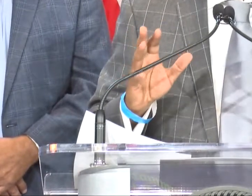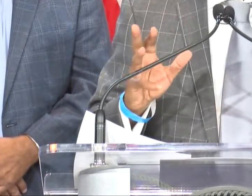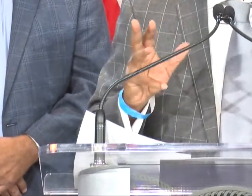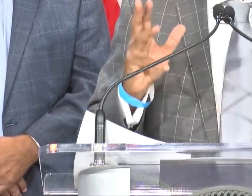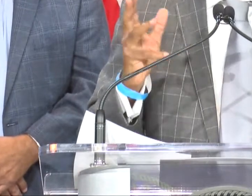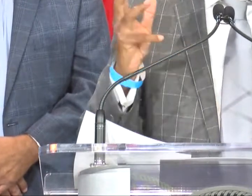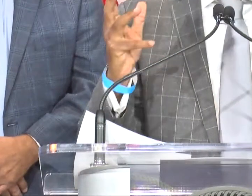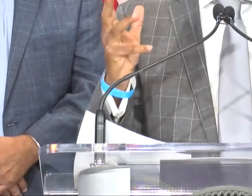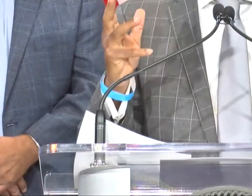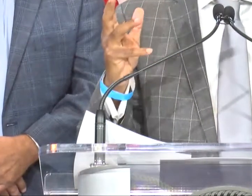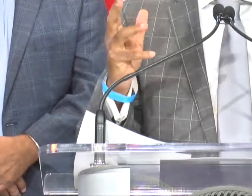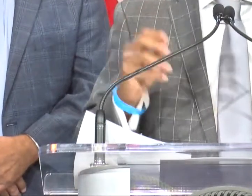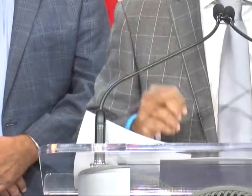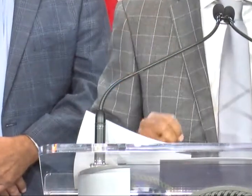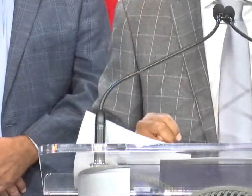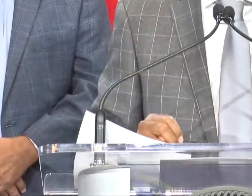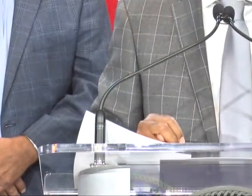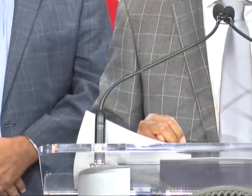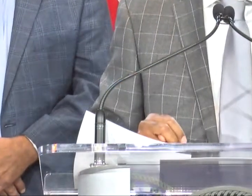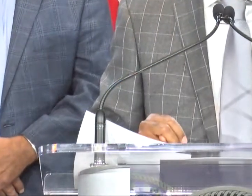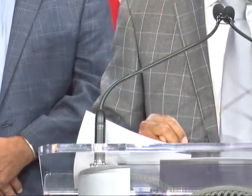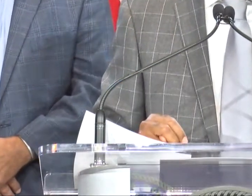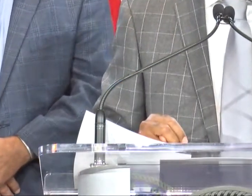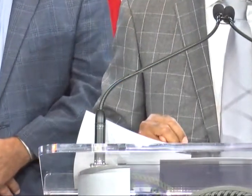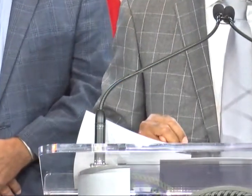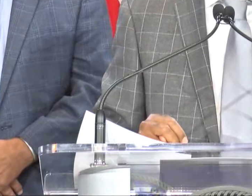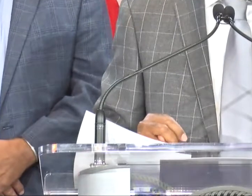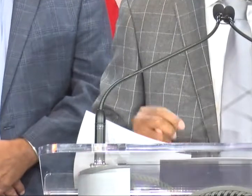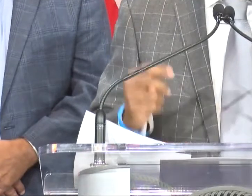highlighting three communities today.